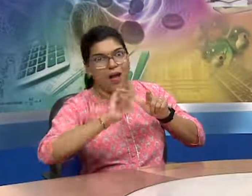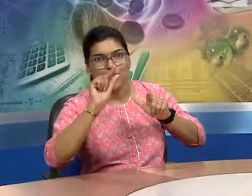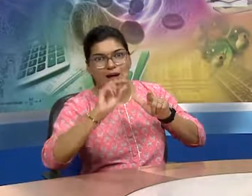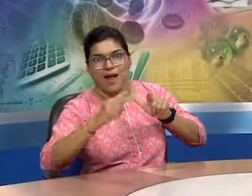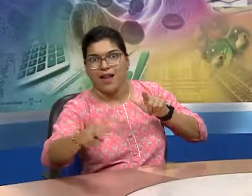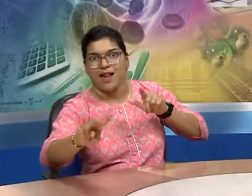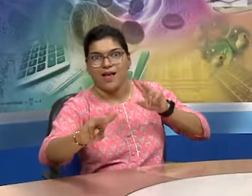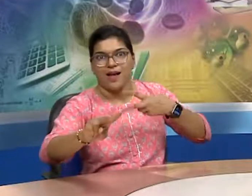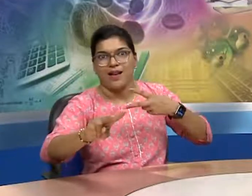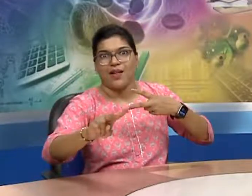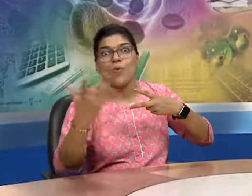terrestrial area.